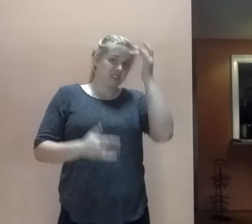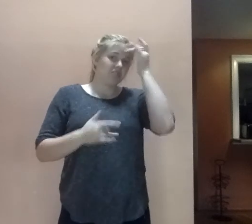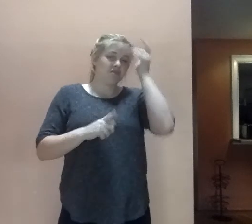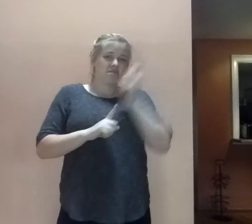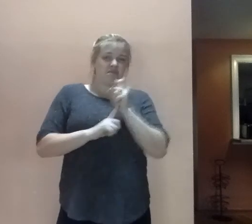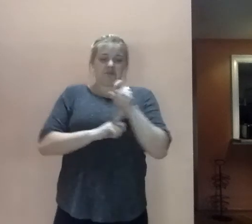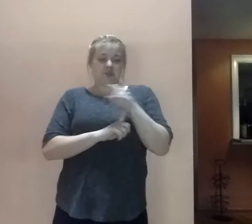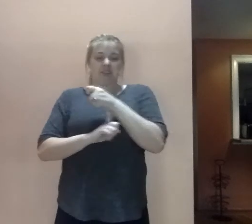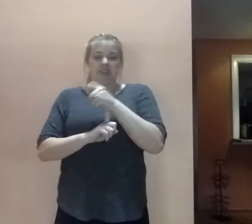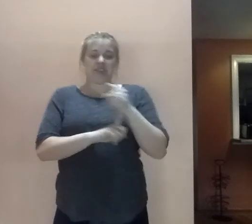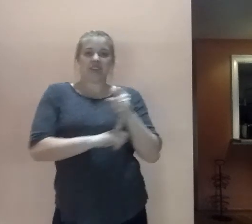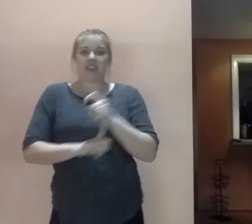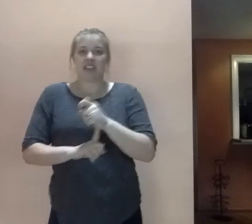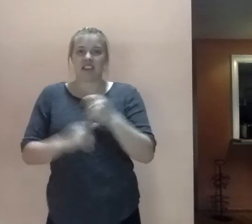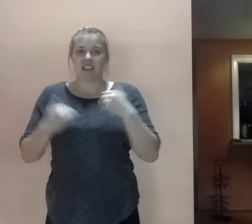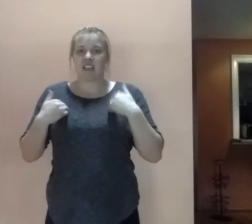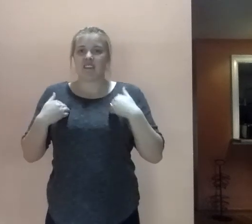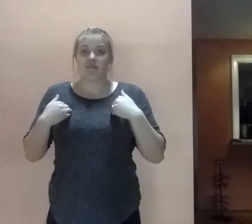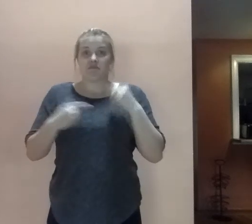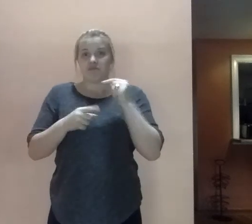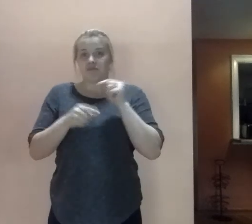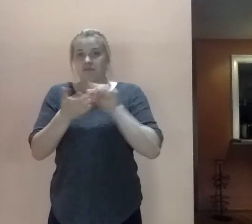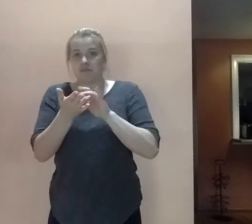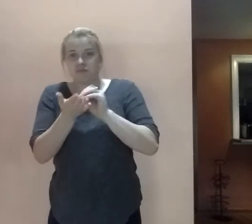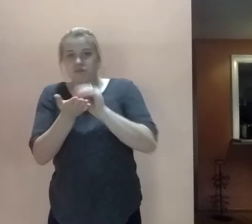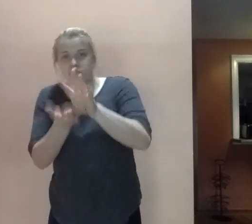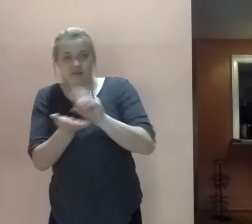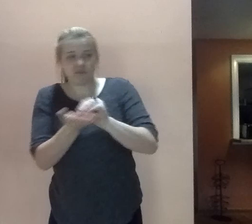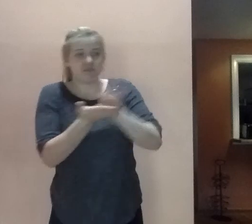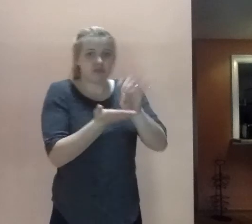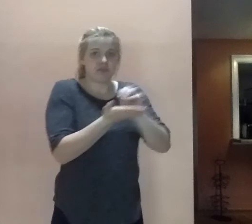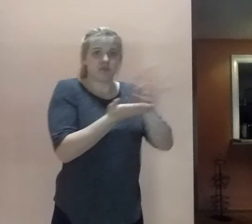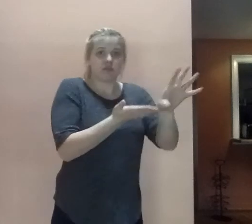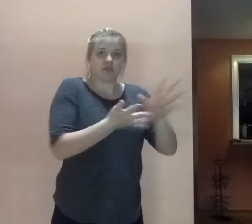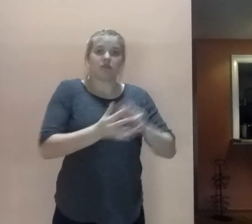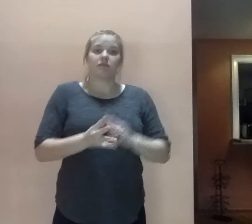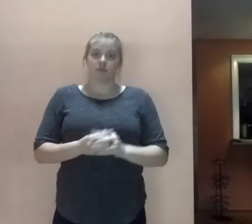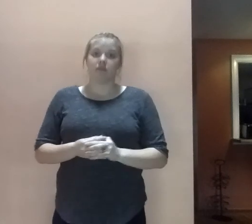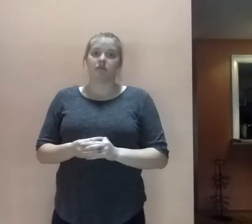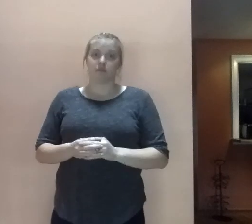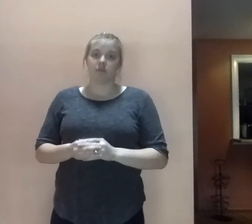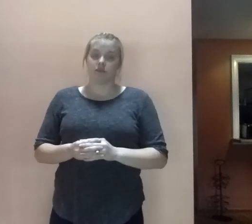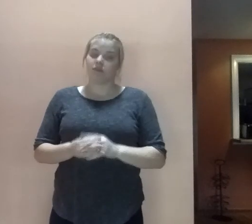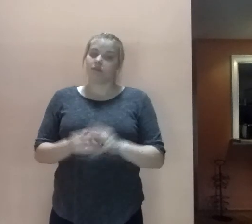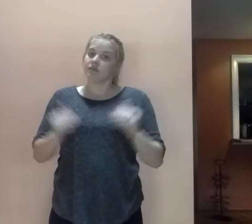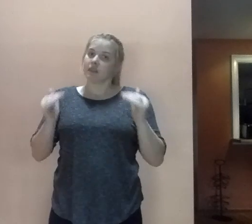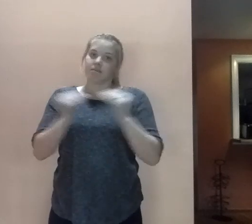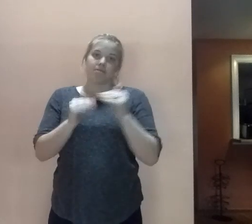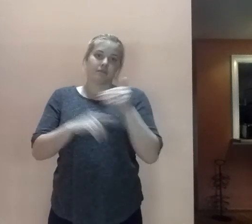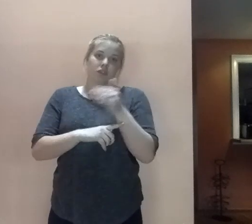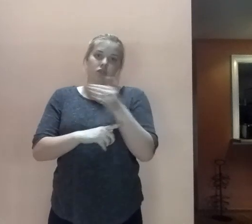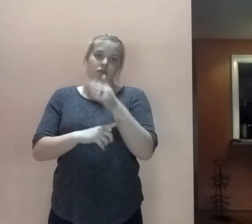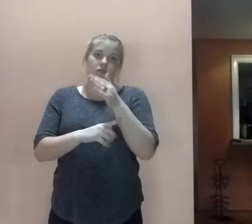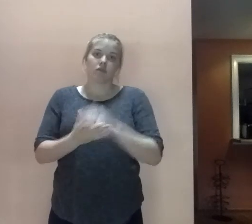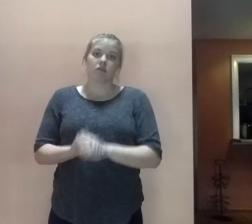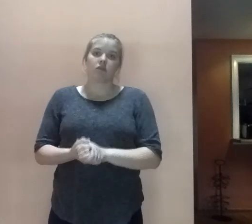You've got to feed them antifungals, antibiotics, and these substances accumulate in the fish flesh as well. I always knew that pollution was bad for our health, but I